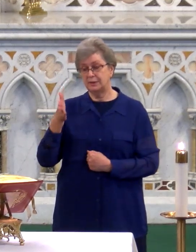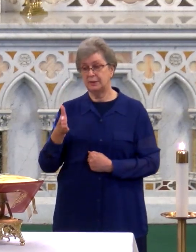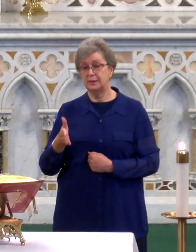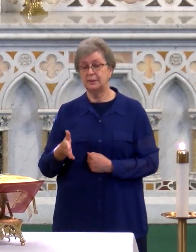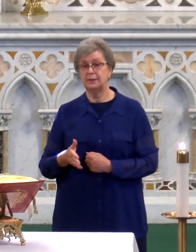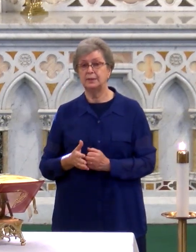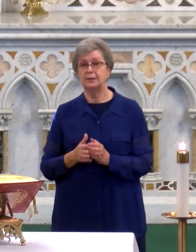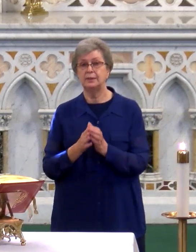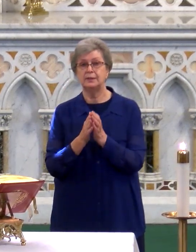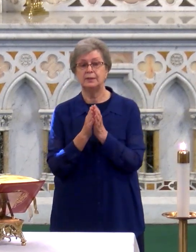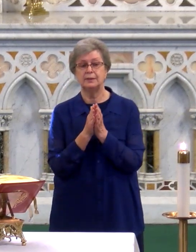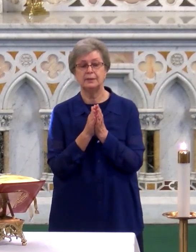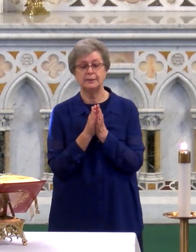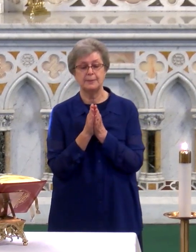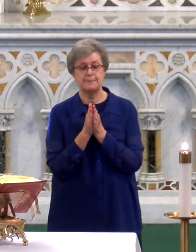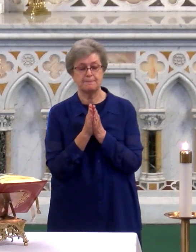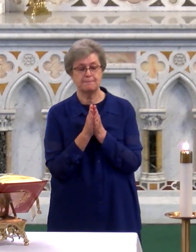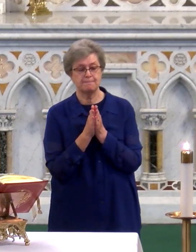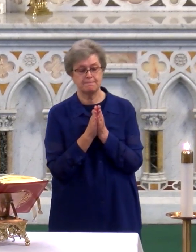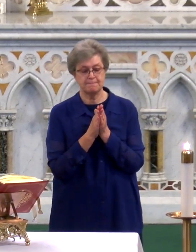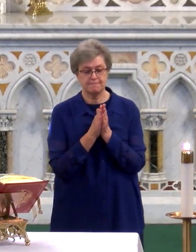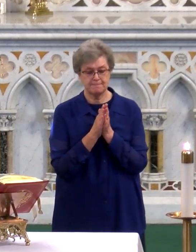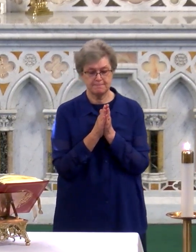healed. Body and blood of Christ, keep me safe.